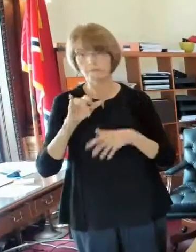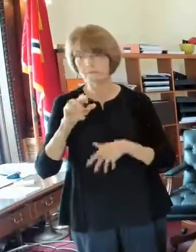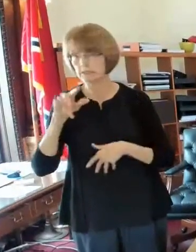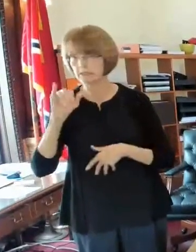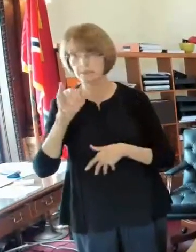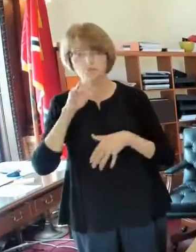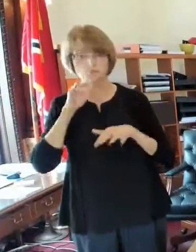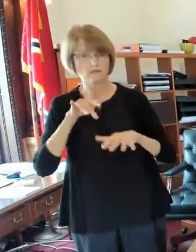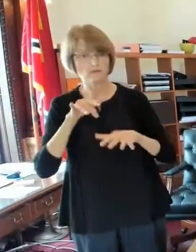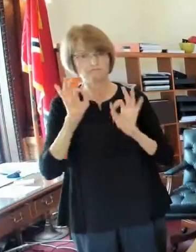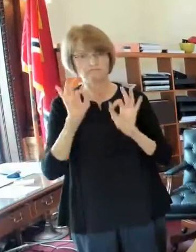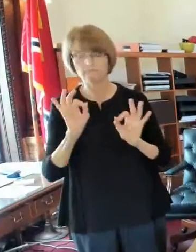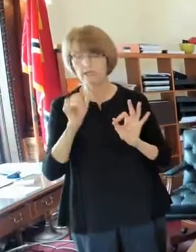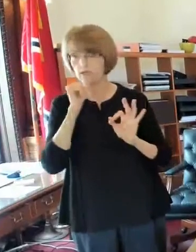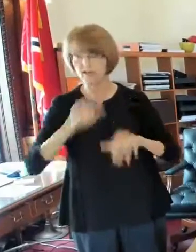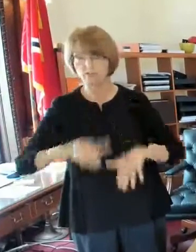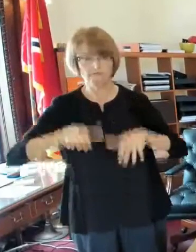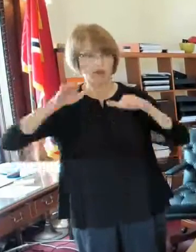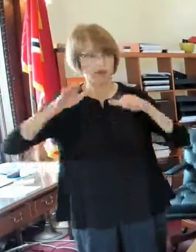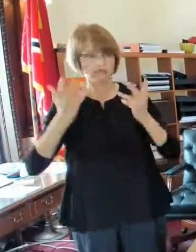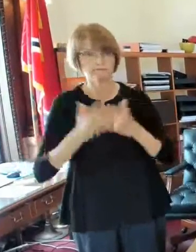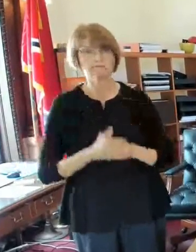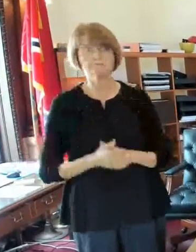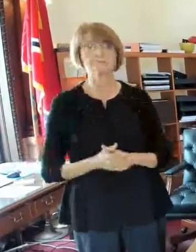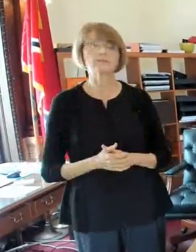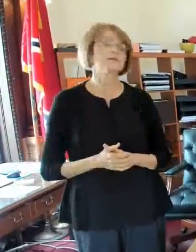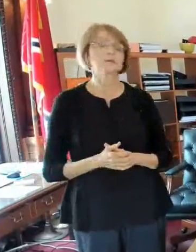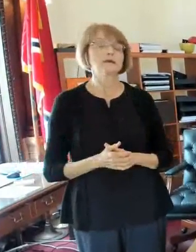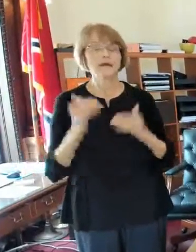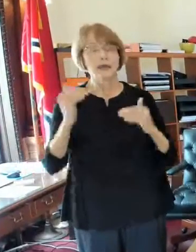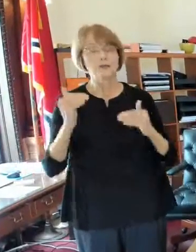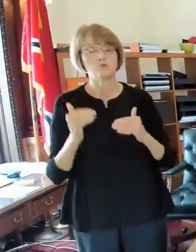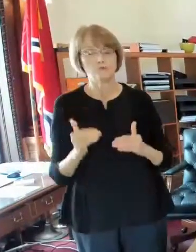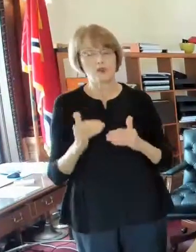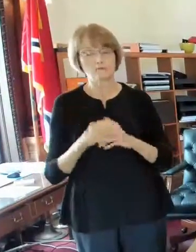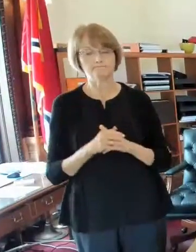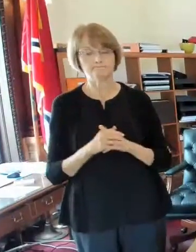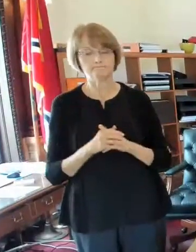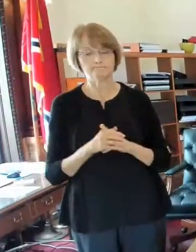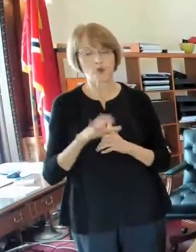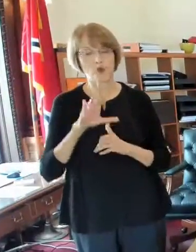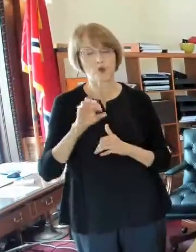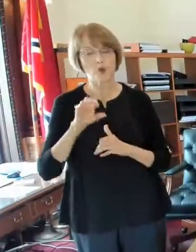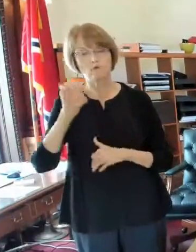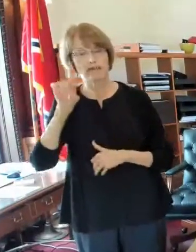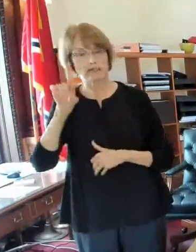regard to flood stage. Okay, now let's move on to talking about COVID.